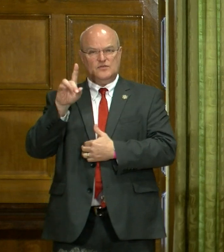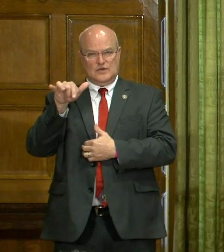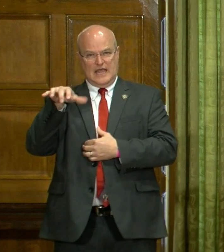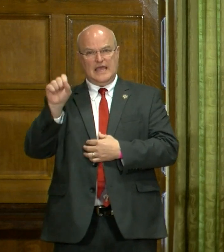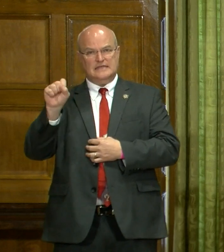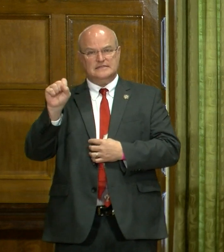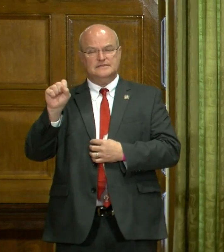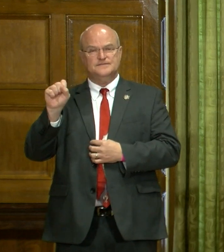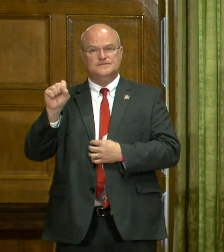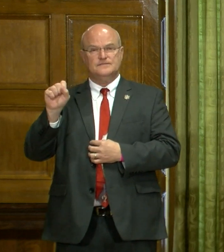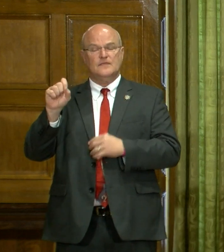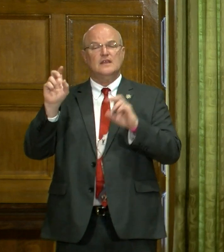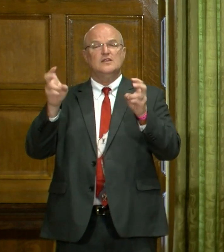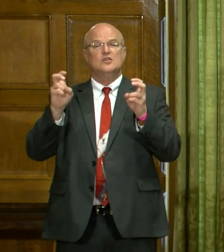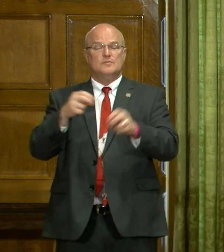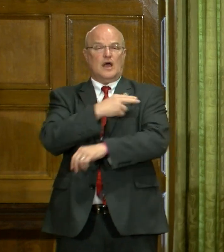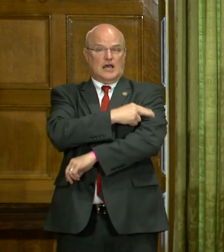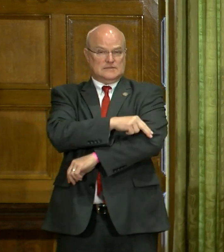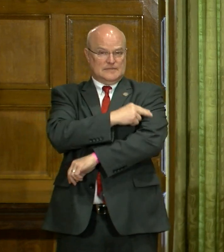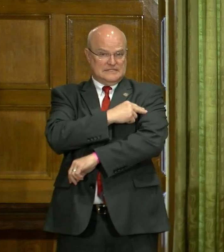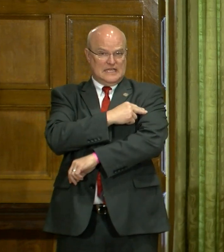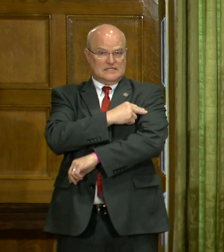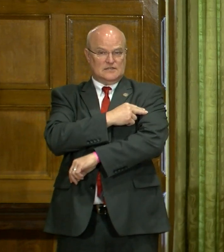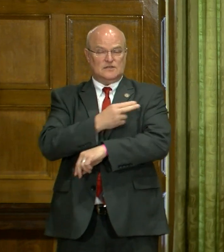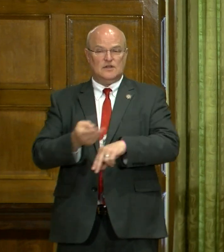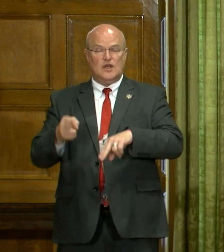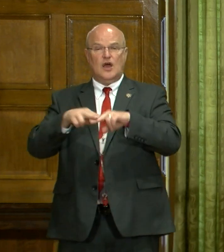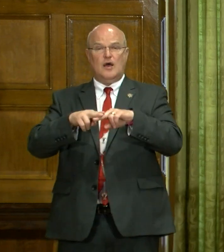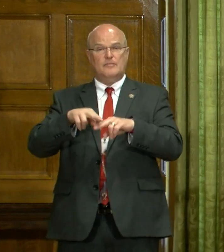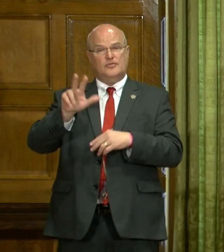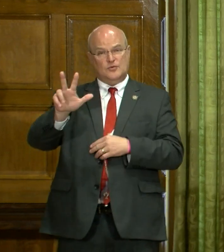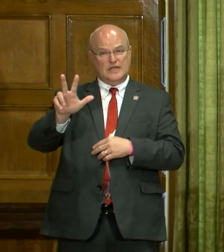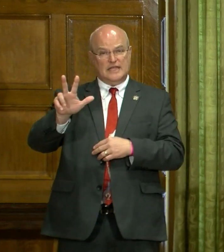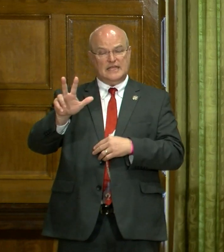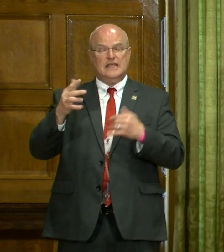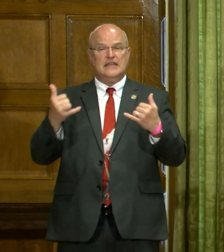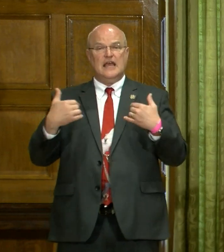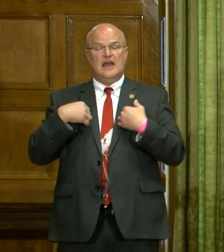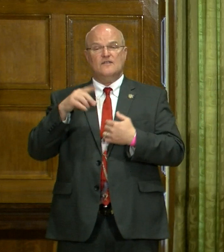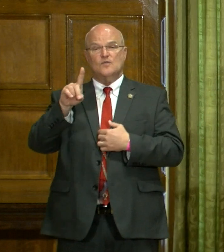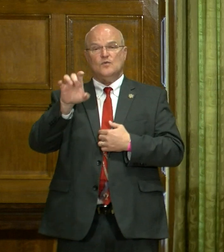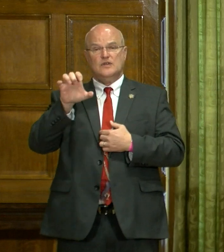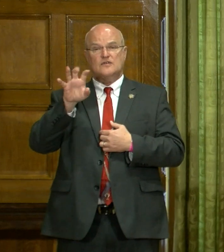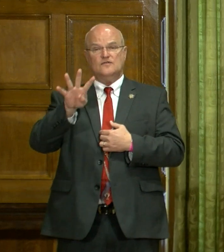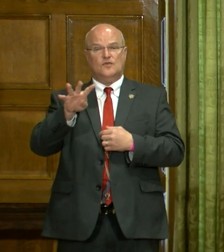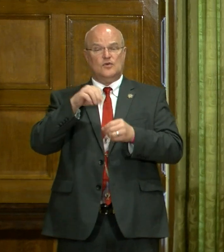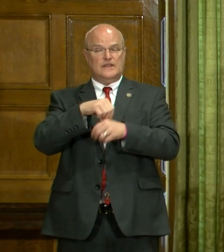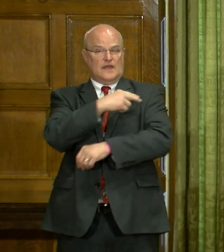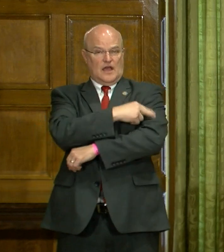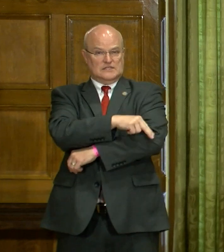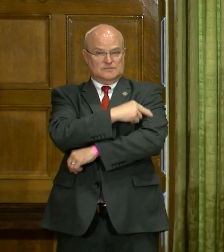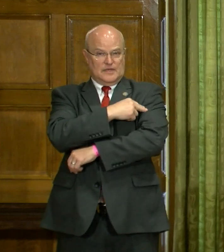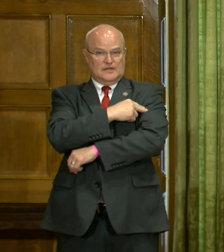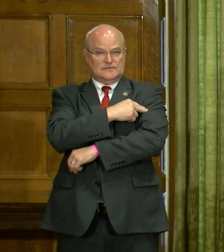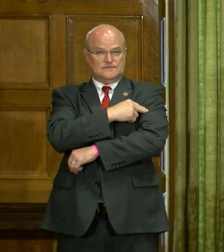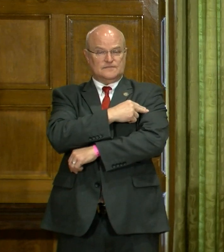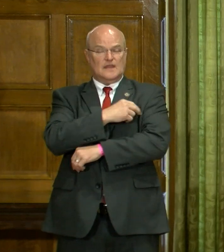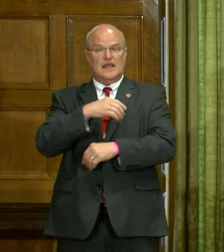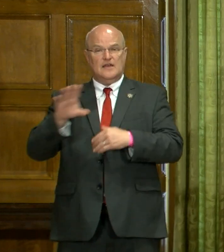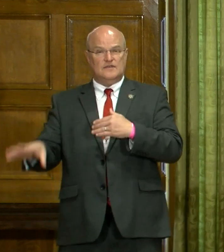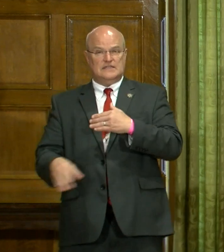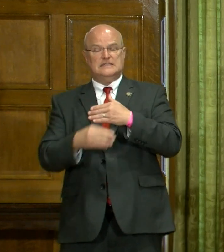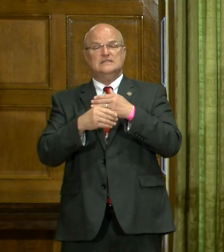of days. In terms of hospitalizations, we're up 3. We now have 104 hospitalized. We